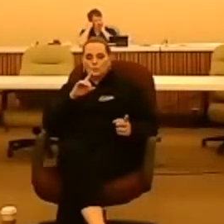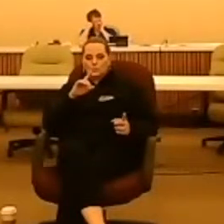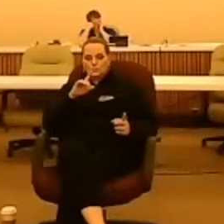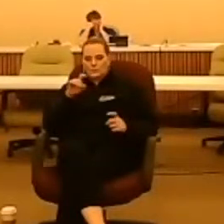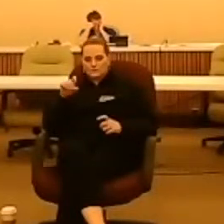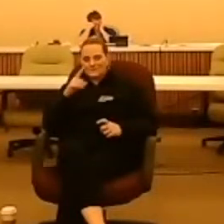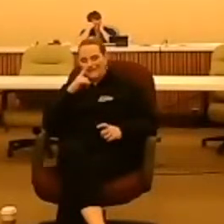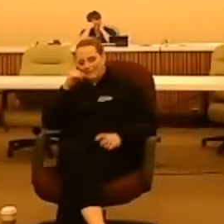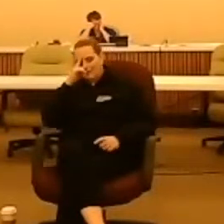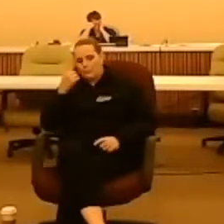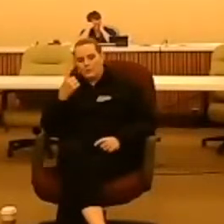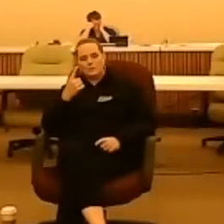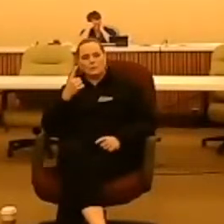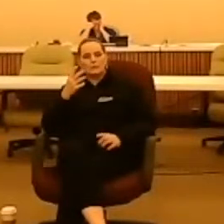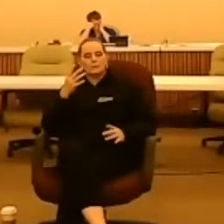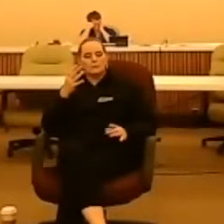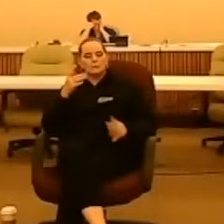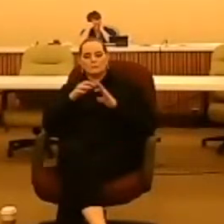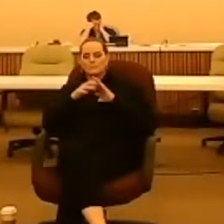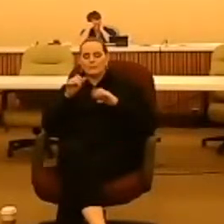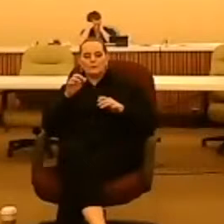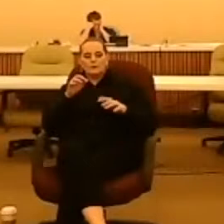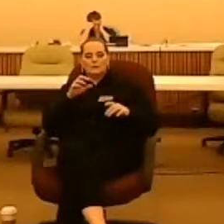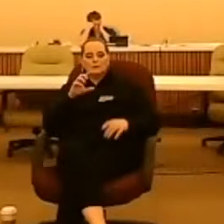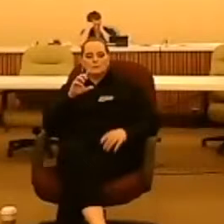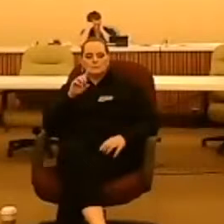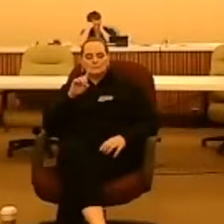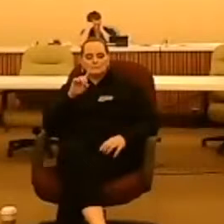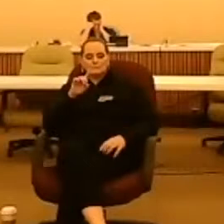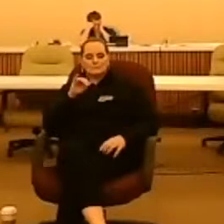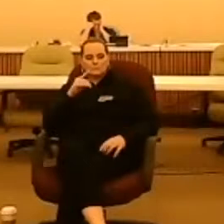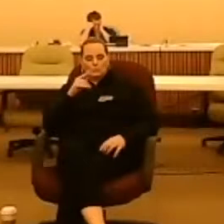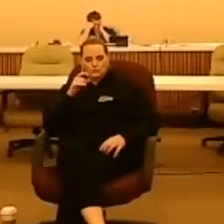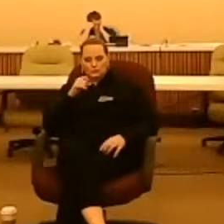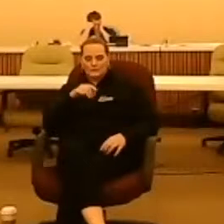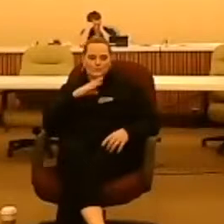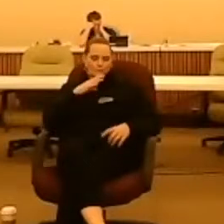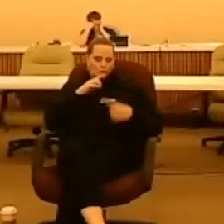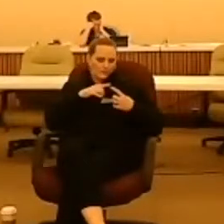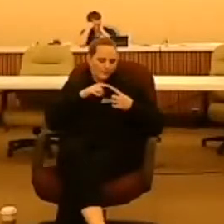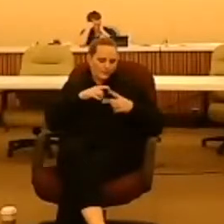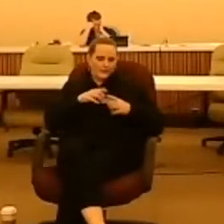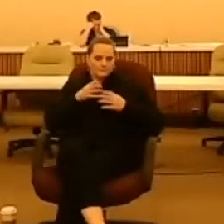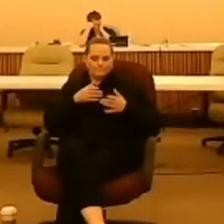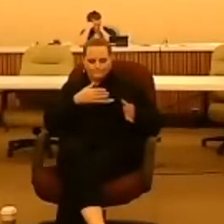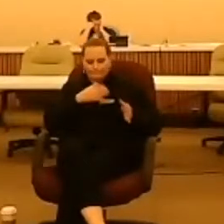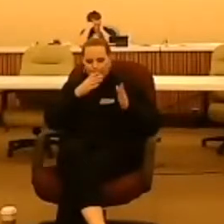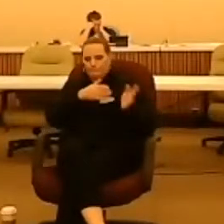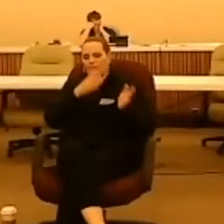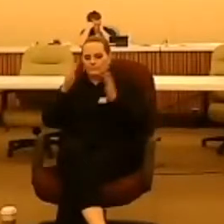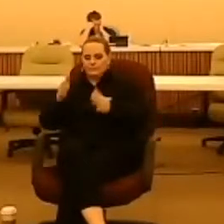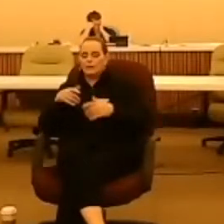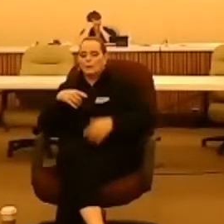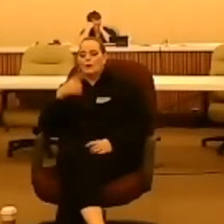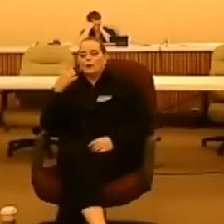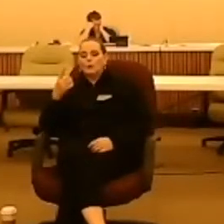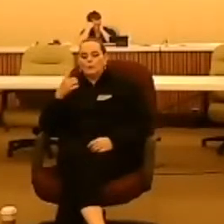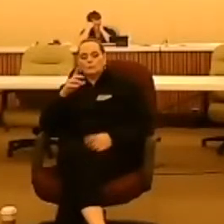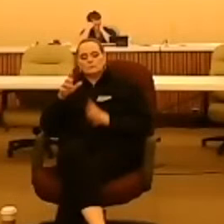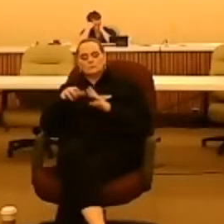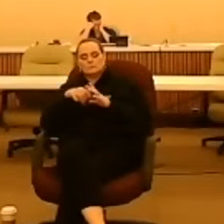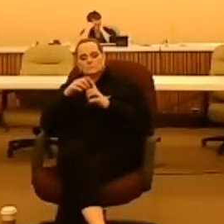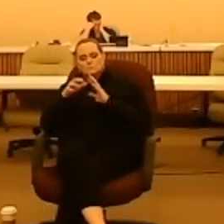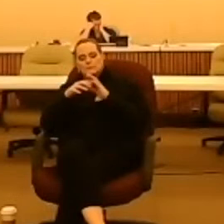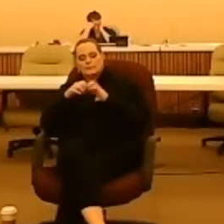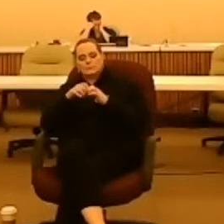I think one of them was about the disclosure, so that's why I went on that explanation. One of them was also about